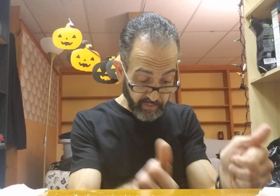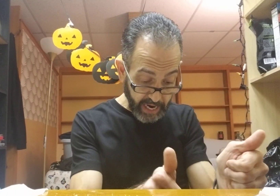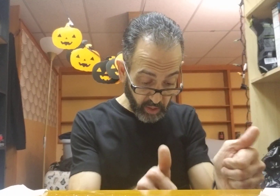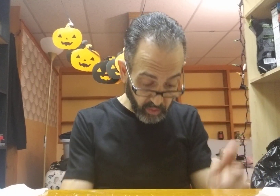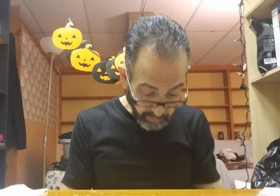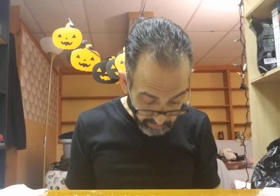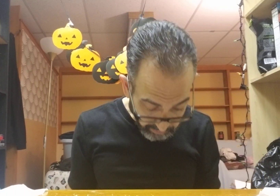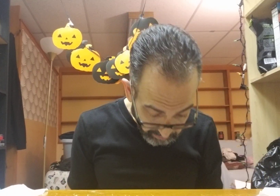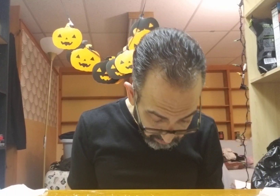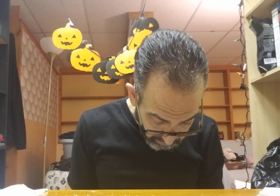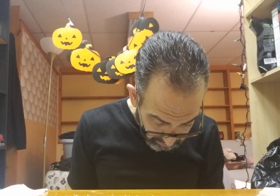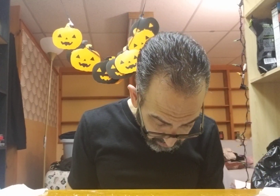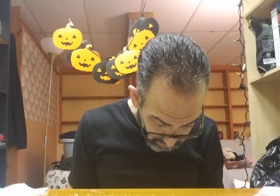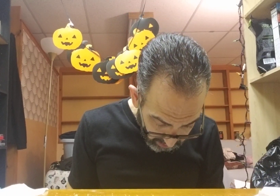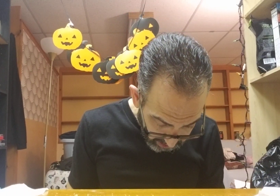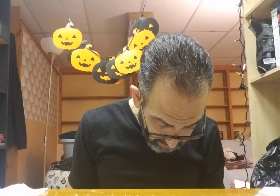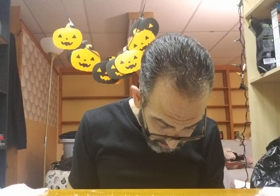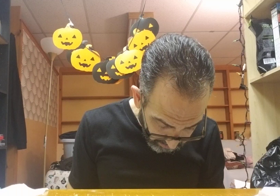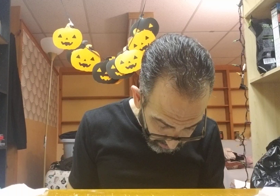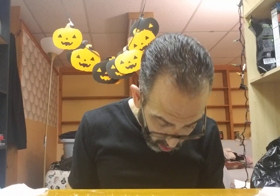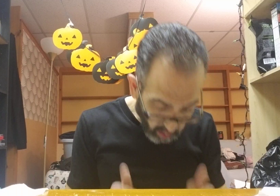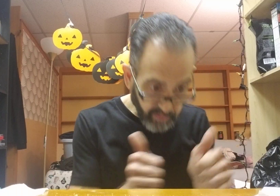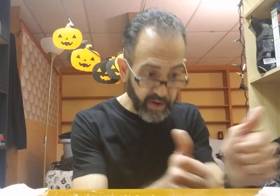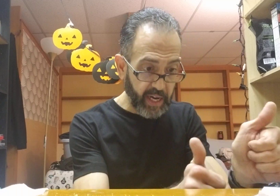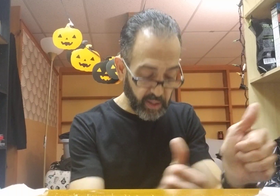follow. Right? All follows.